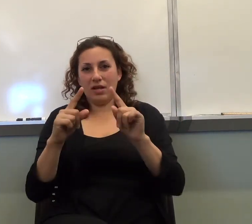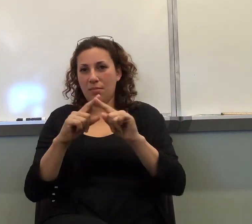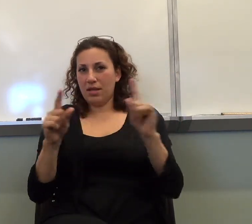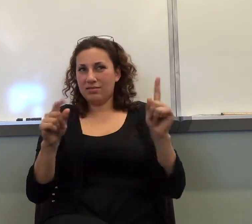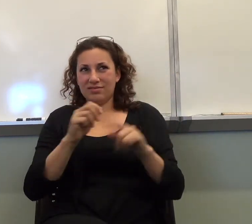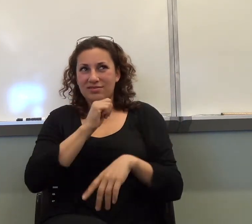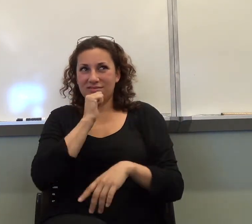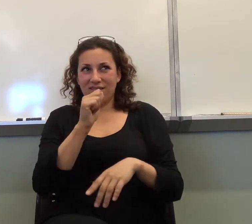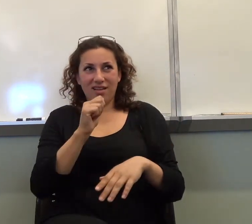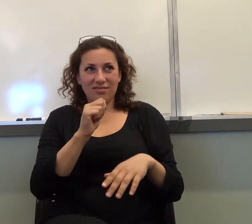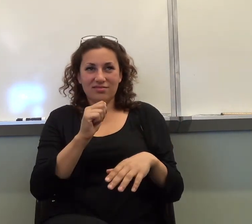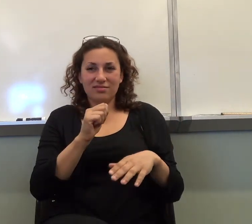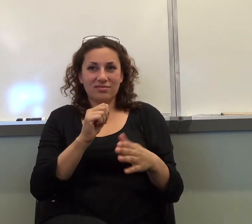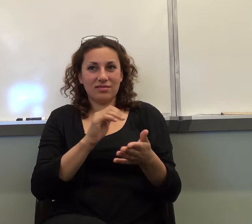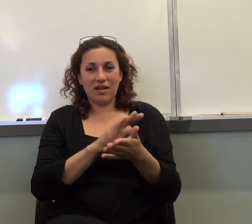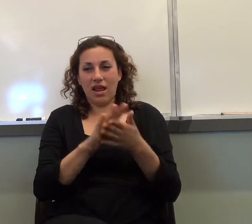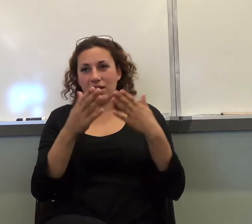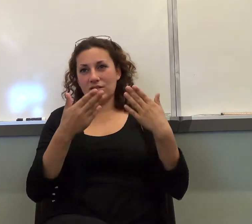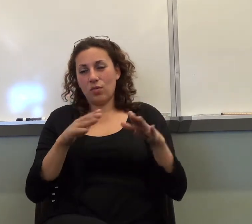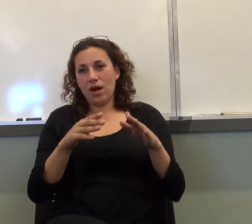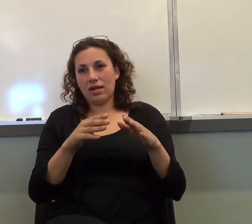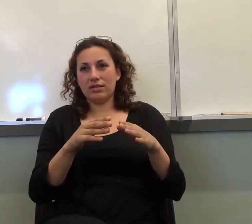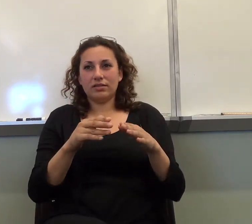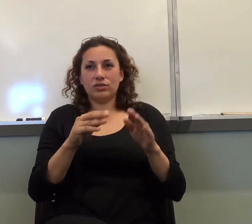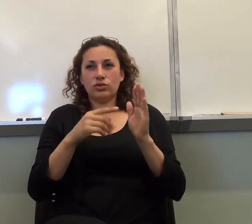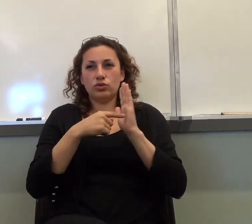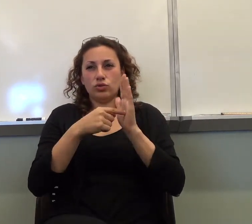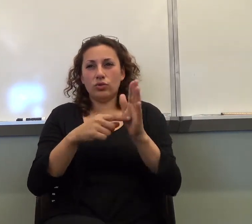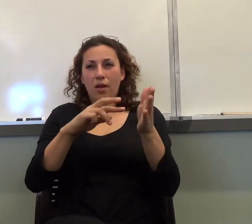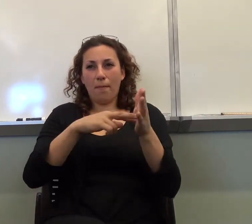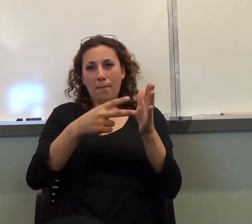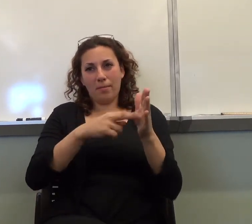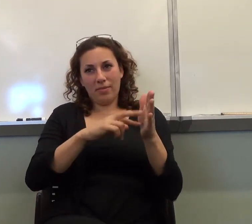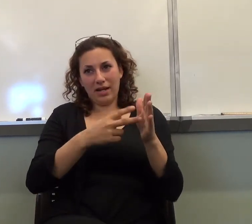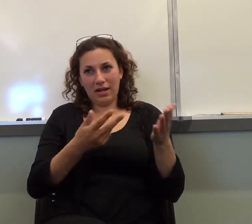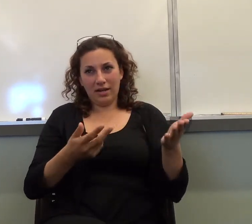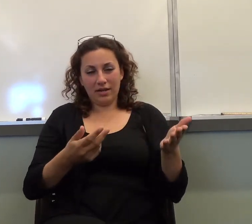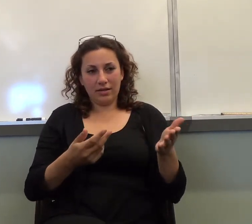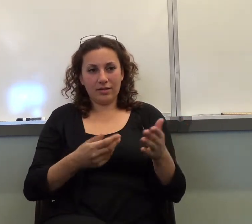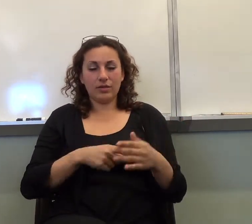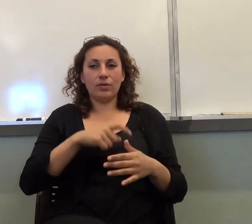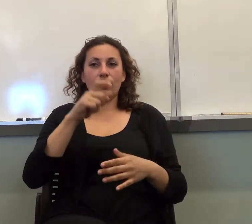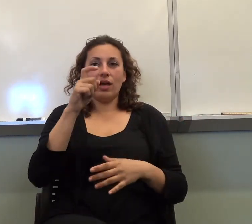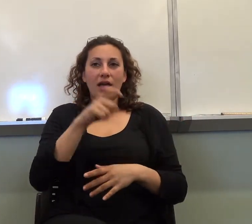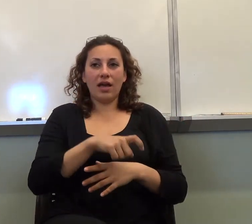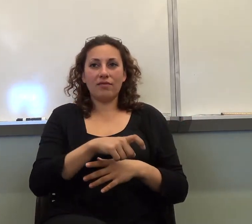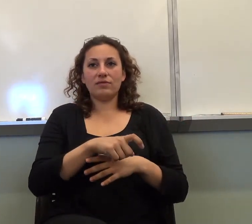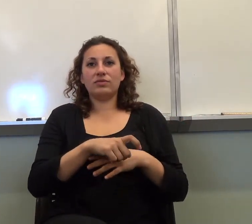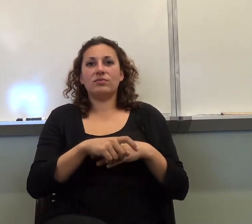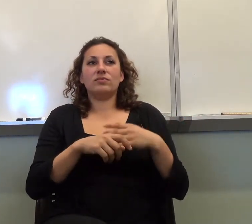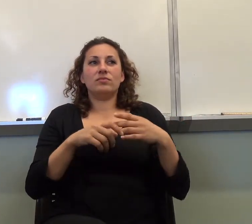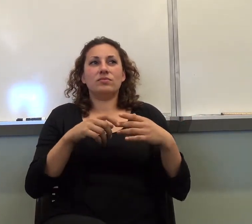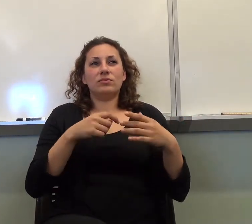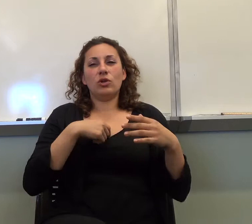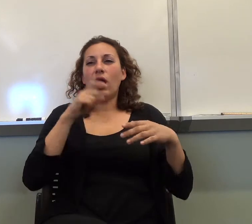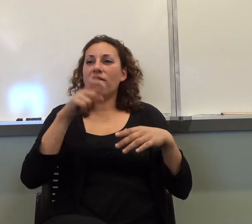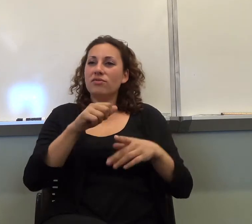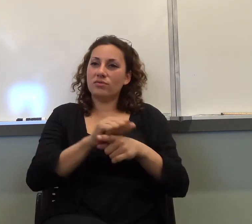to interpret that in terms of addition so that we can get it right away. We've got to go to around the barn to get this one. So we're going to do